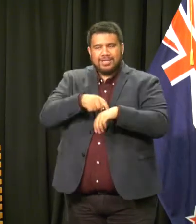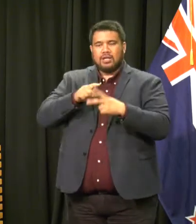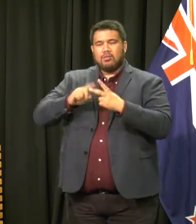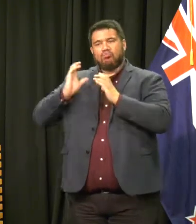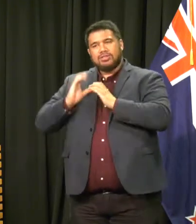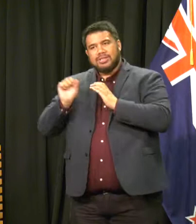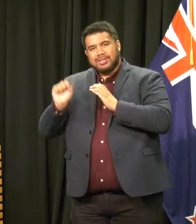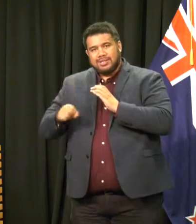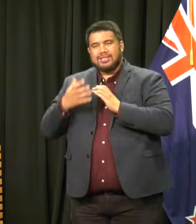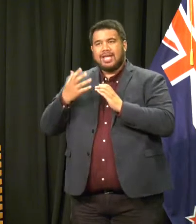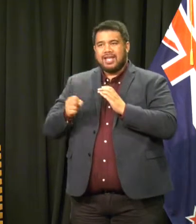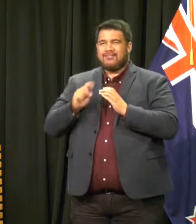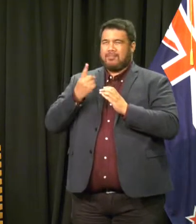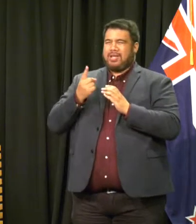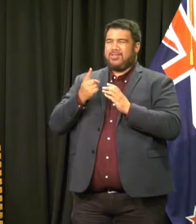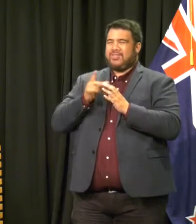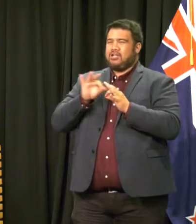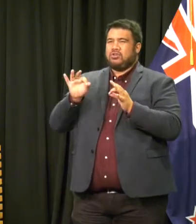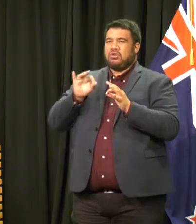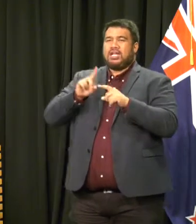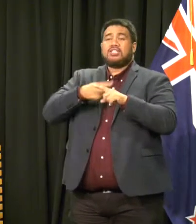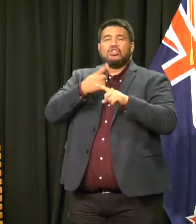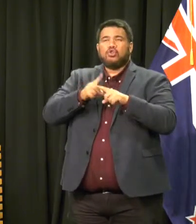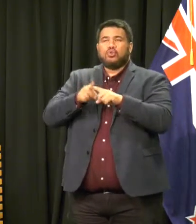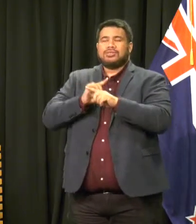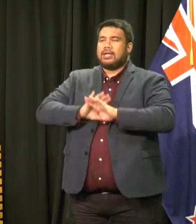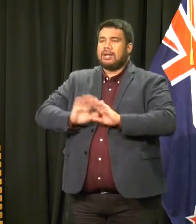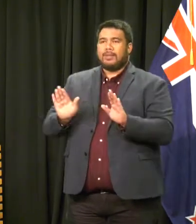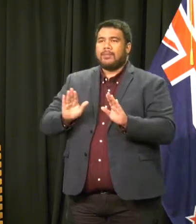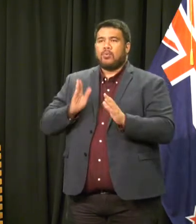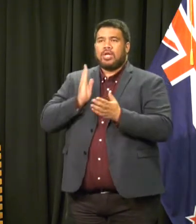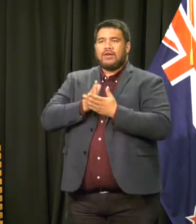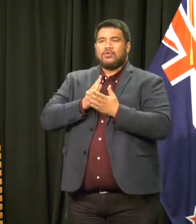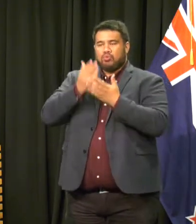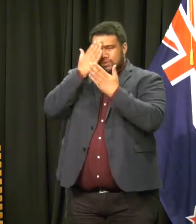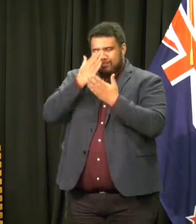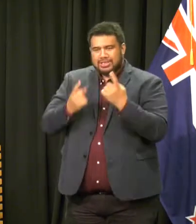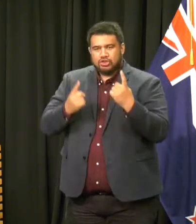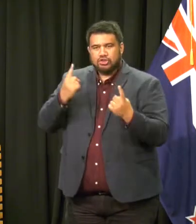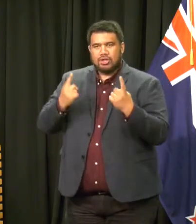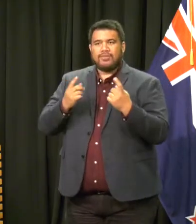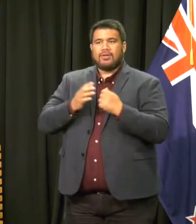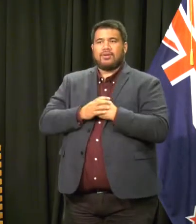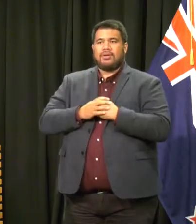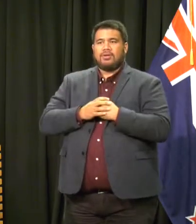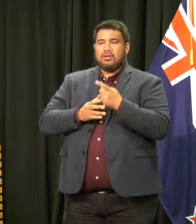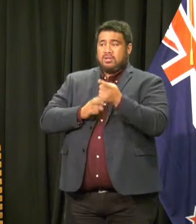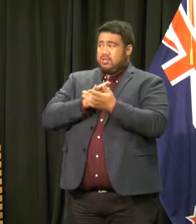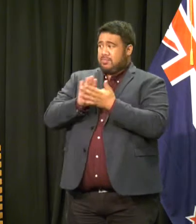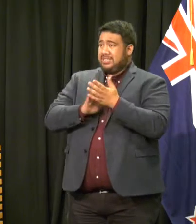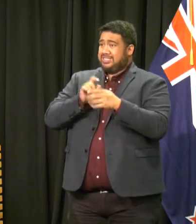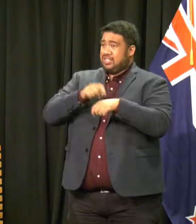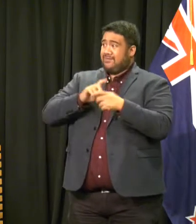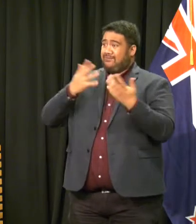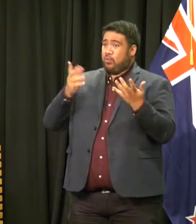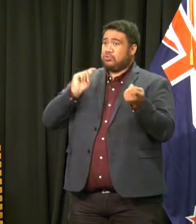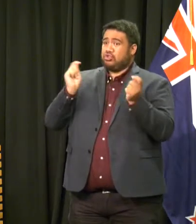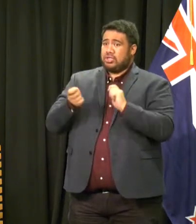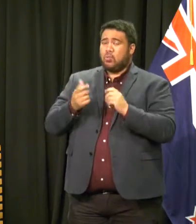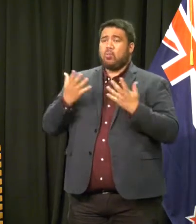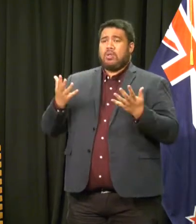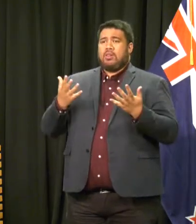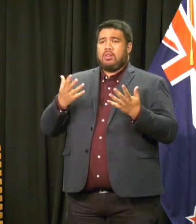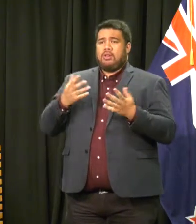it's fair for any of us to make excuses. We need to treat one another with dignity and respect. So is it time to change? Again, I'll leave some of